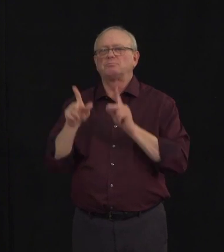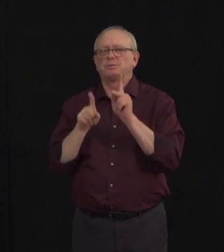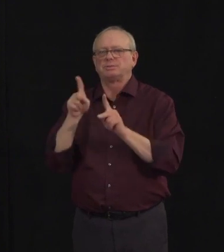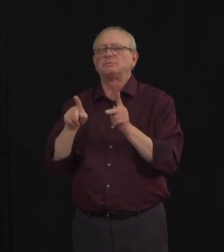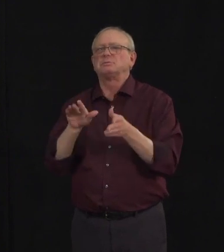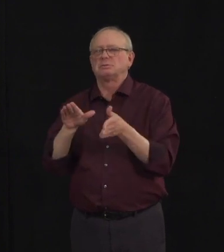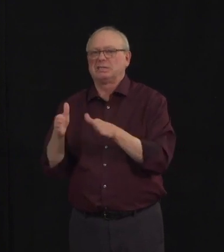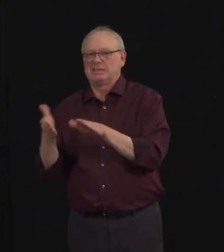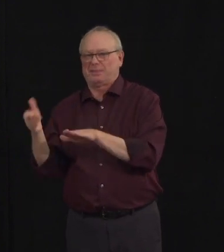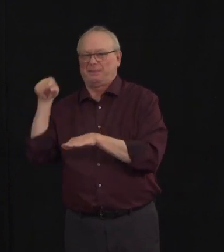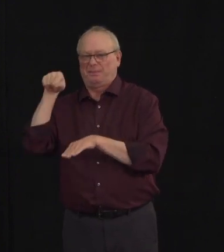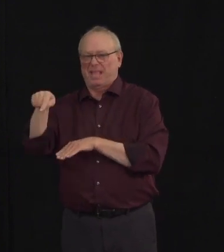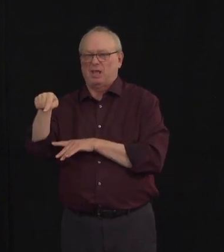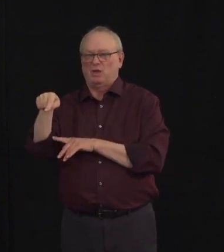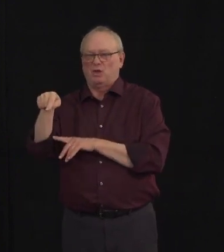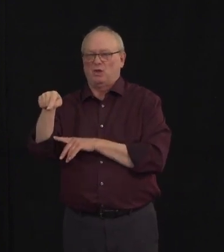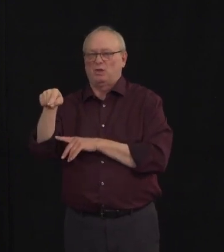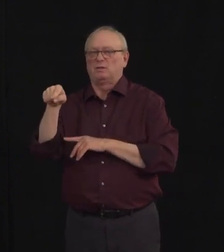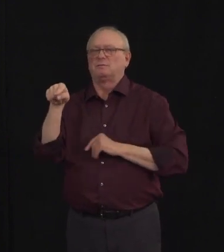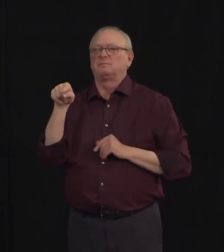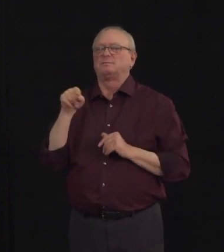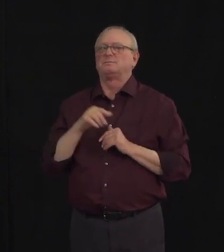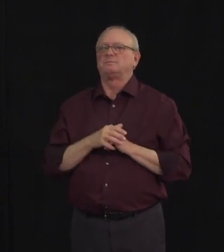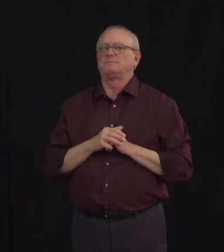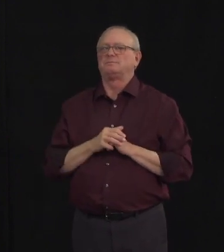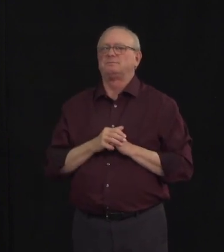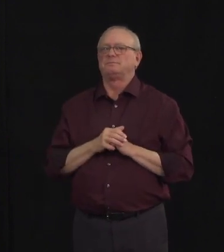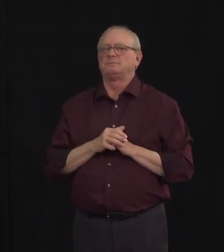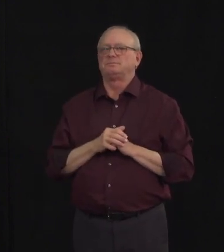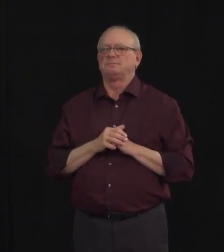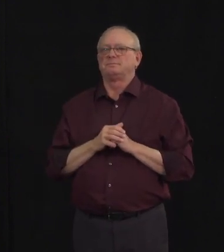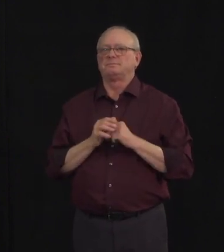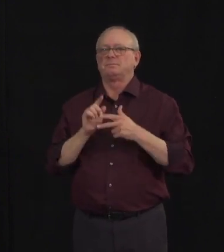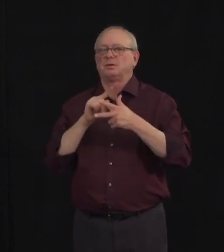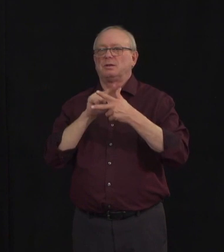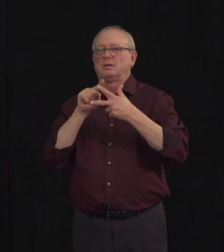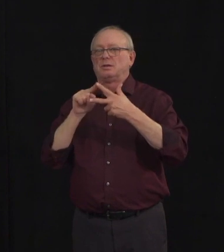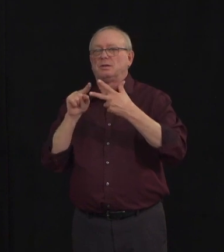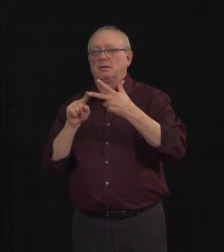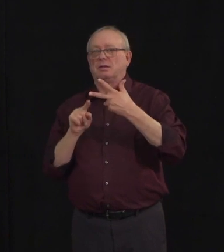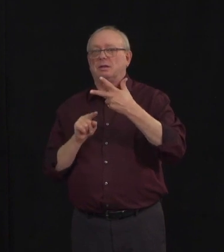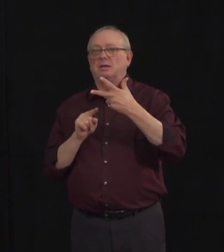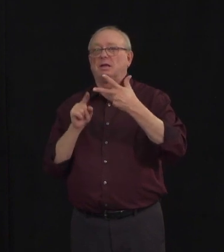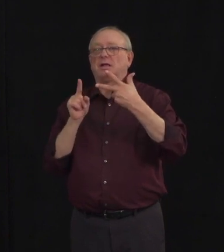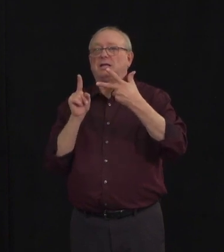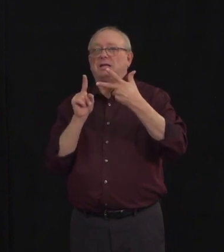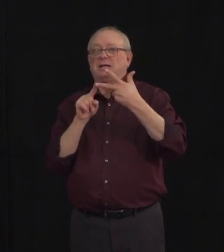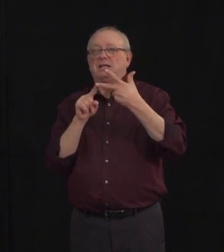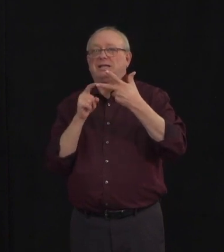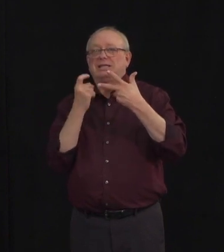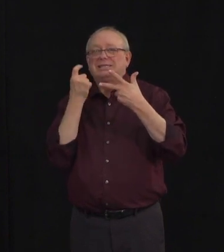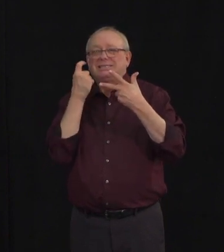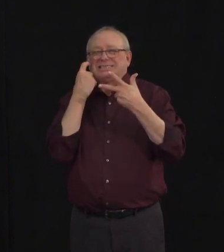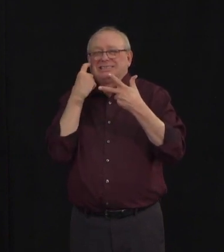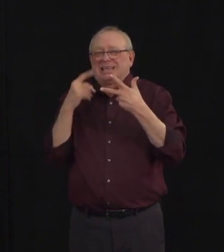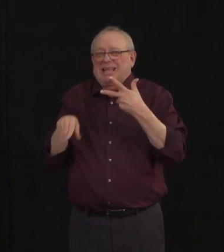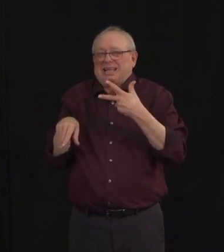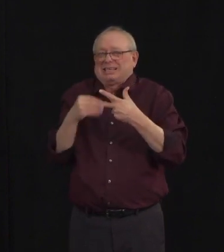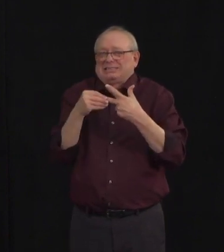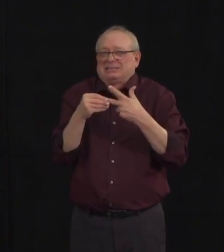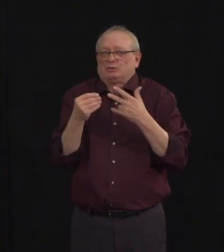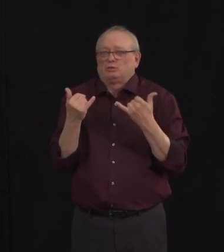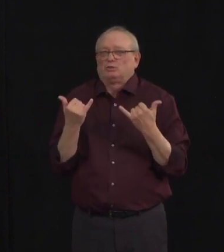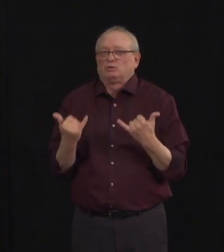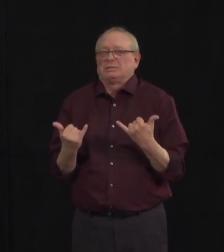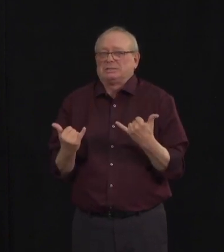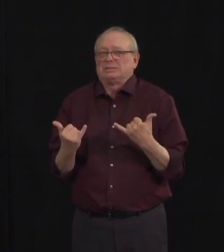And one of those is one of the new deaths that we're confirming today. But I'm not sure, I don't actually